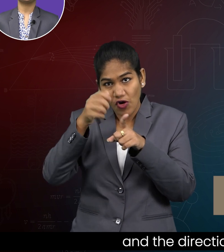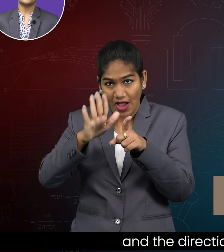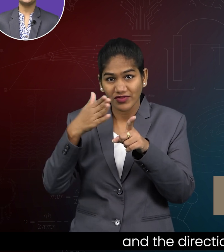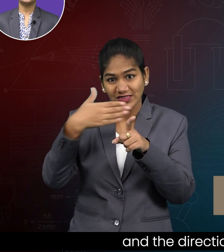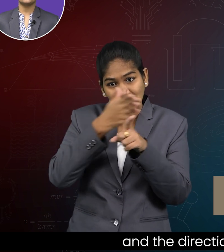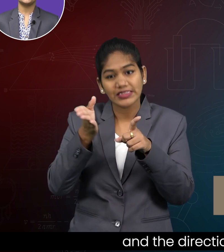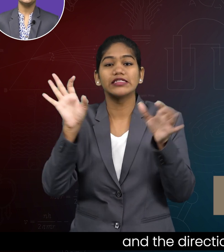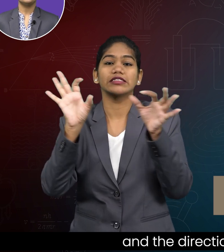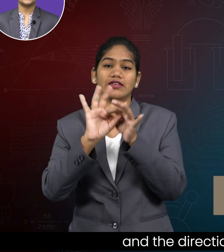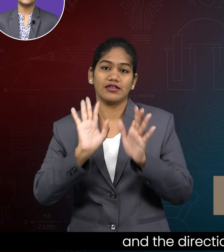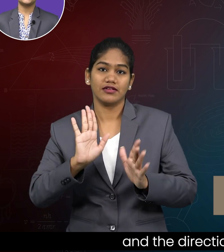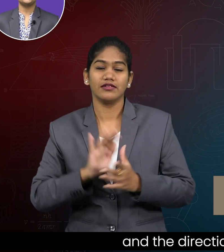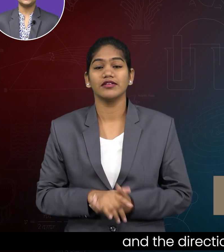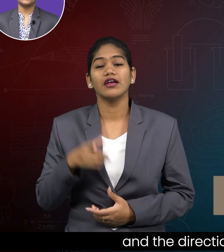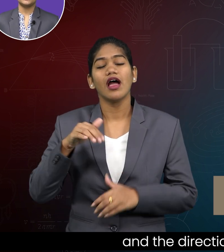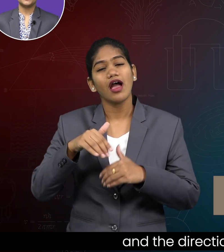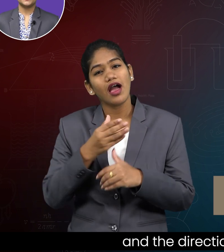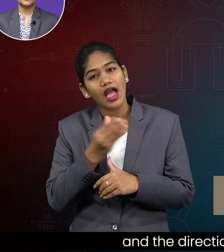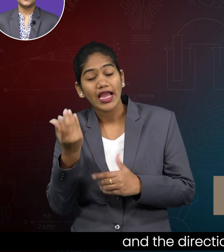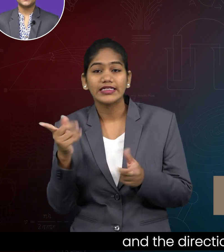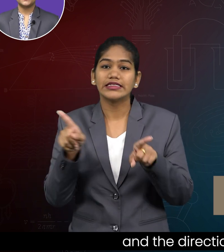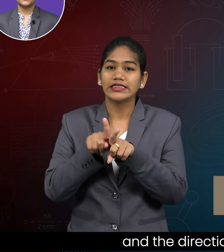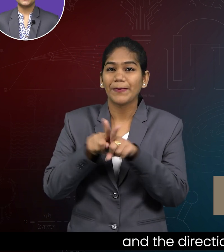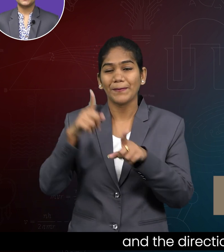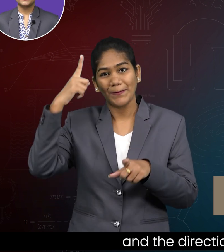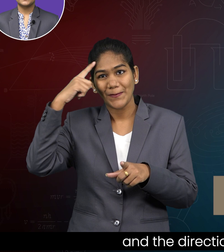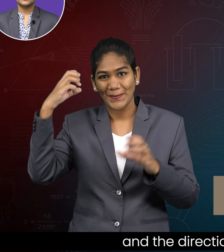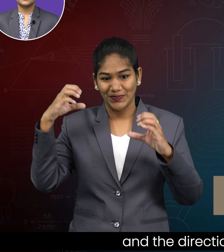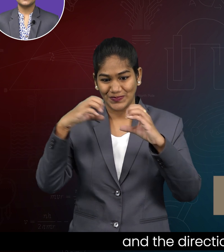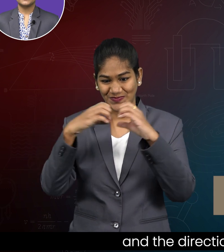and the direction of the magnetic field.